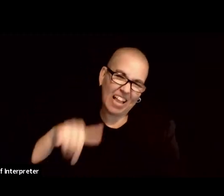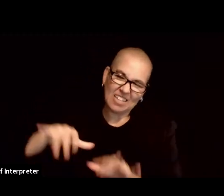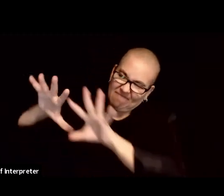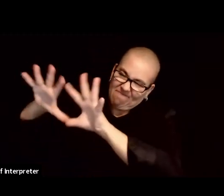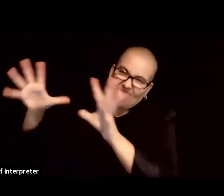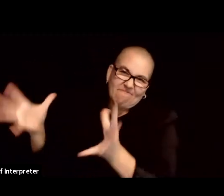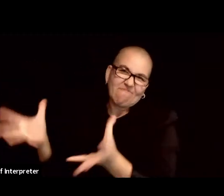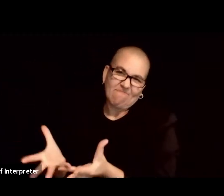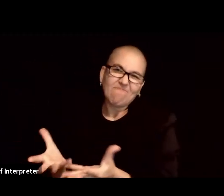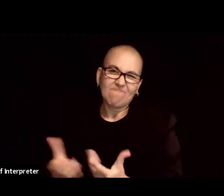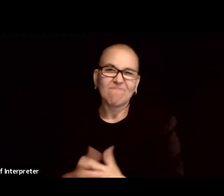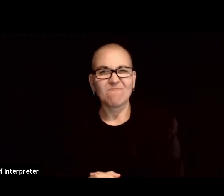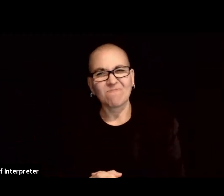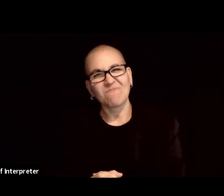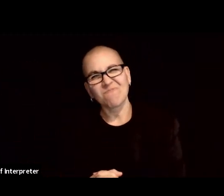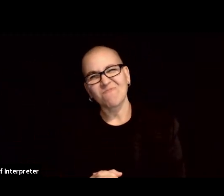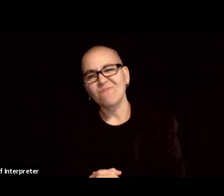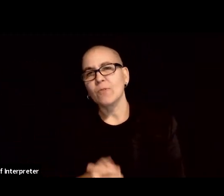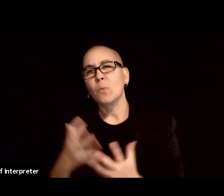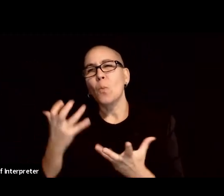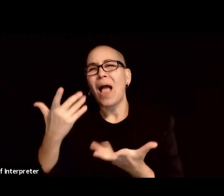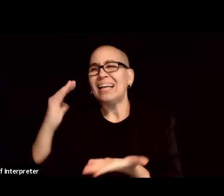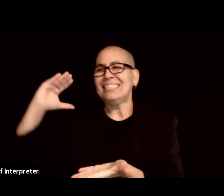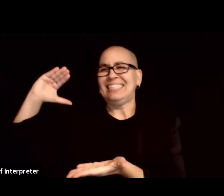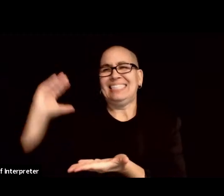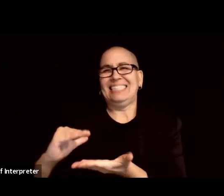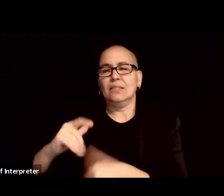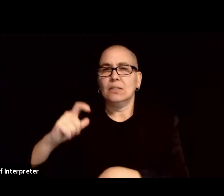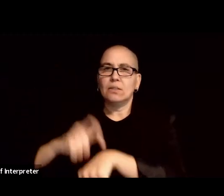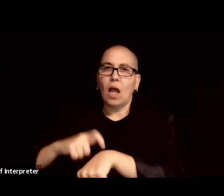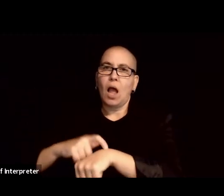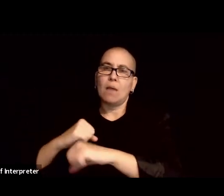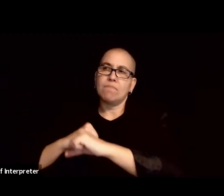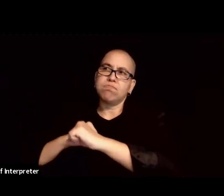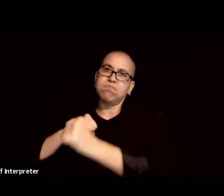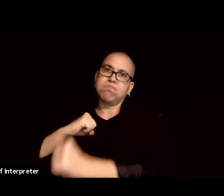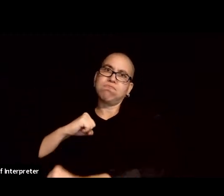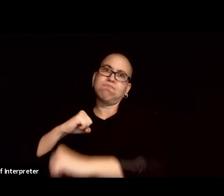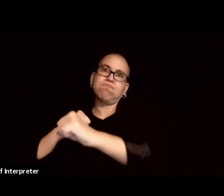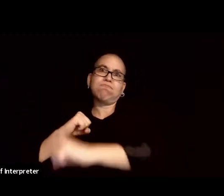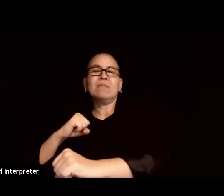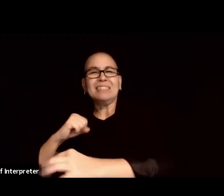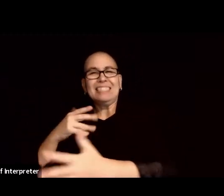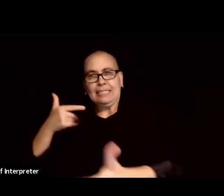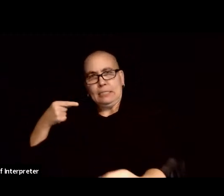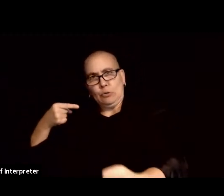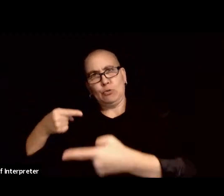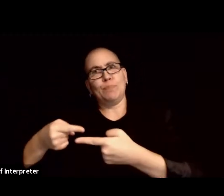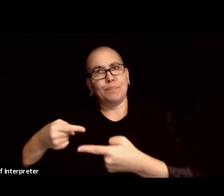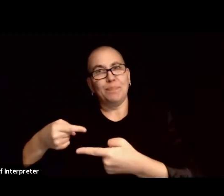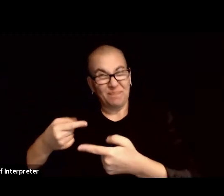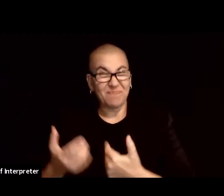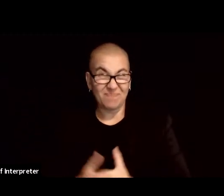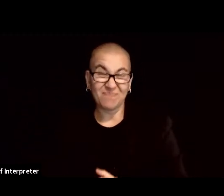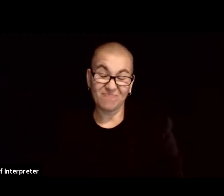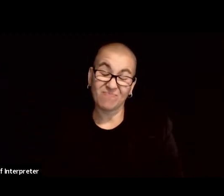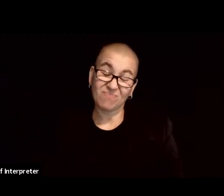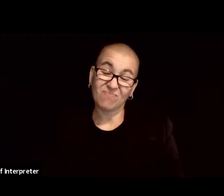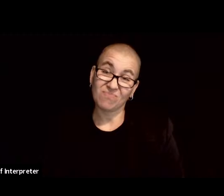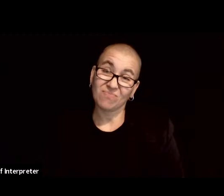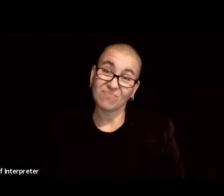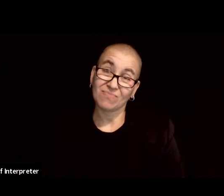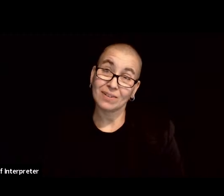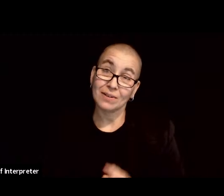the time spent on each individual situation. So definitely, you're